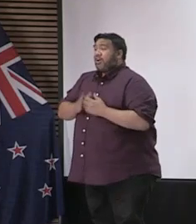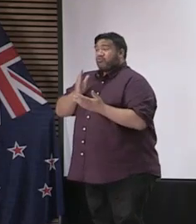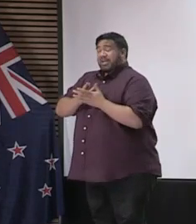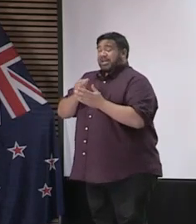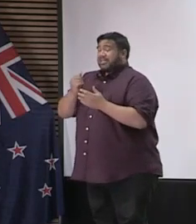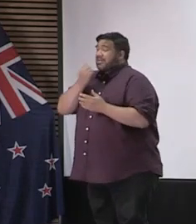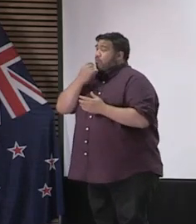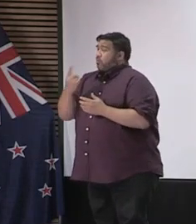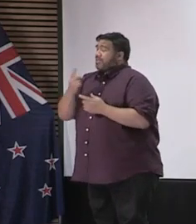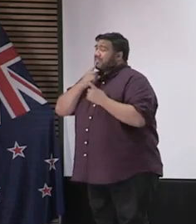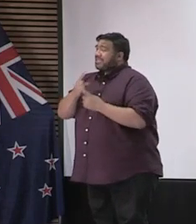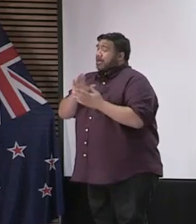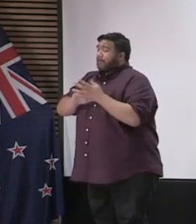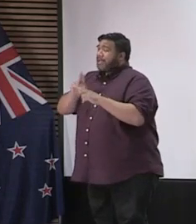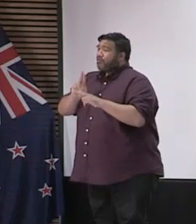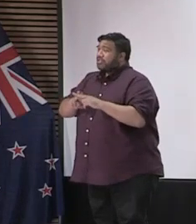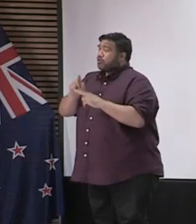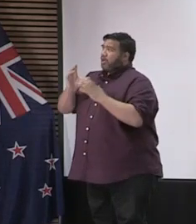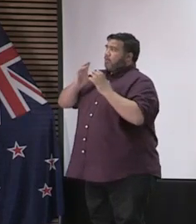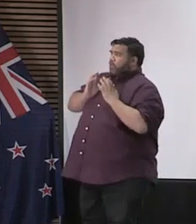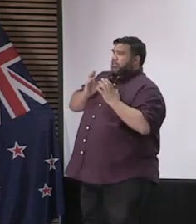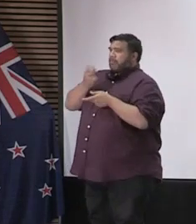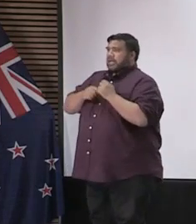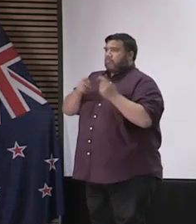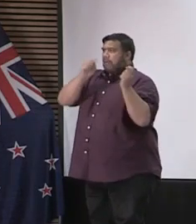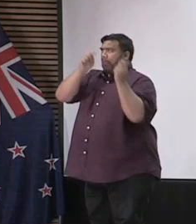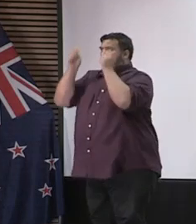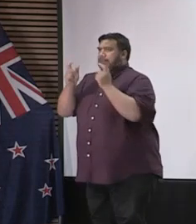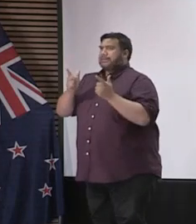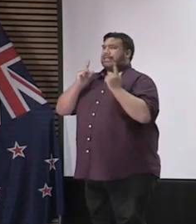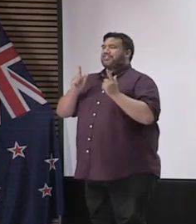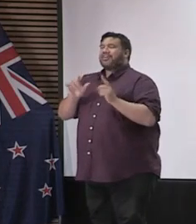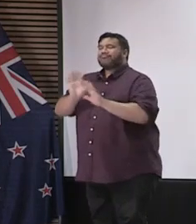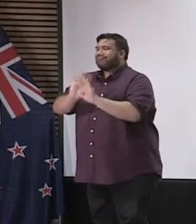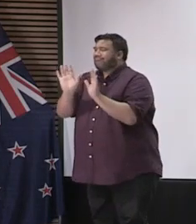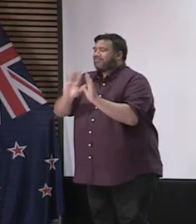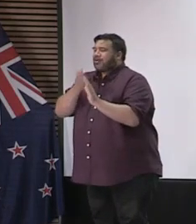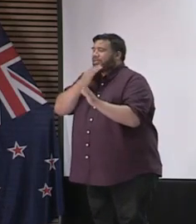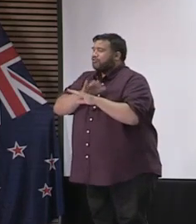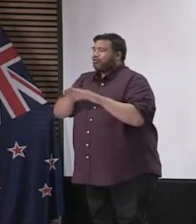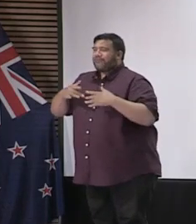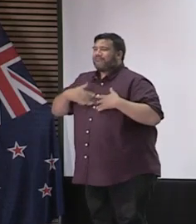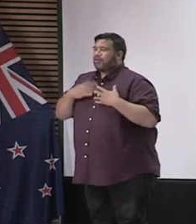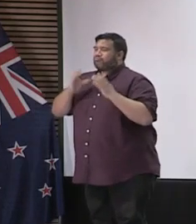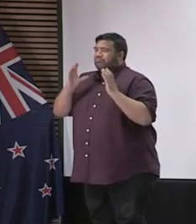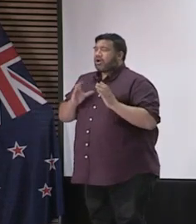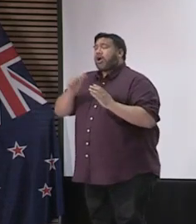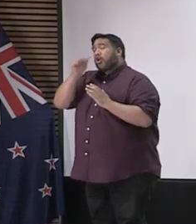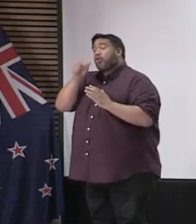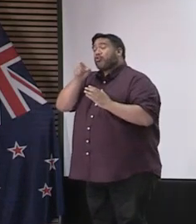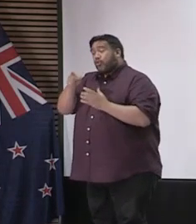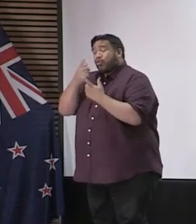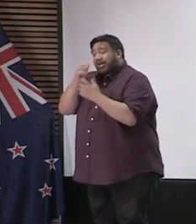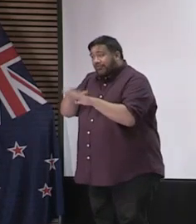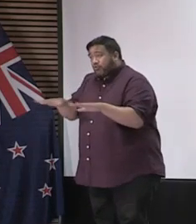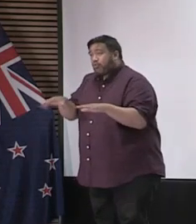yourselves as parents to be teachers. Yes, I absolutely appreciate that you're the ones facilitating that, and there's quite